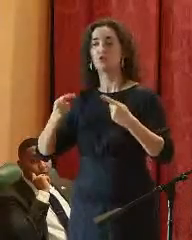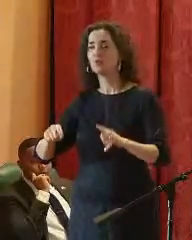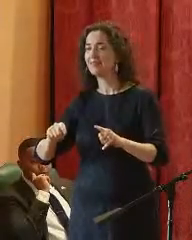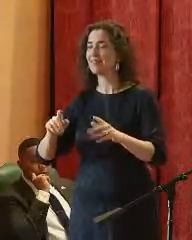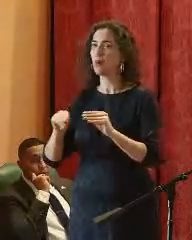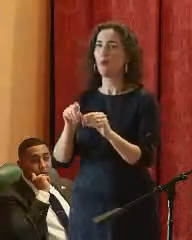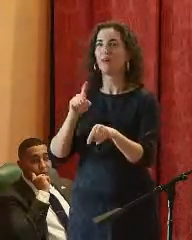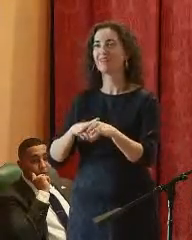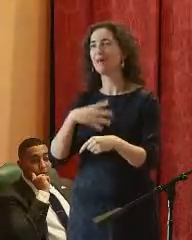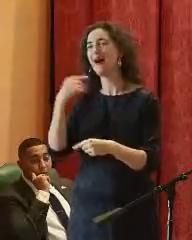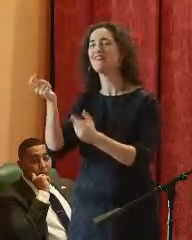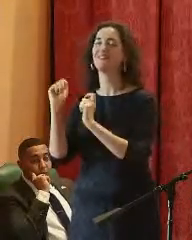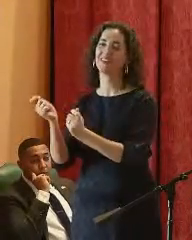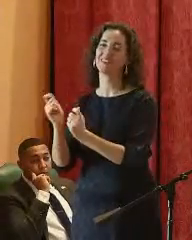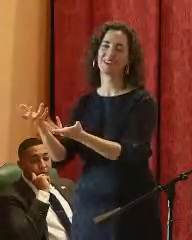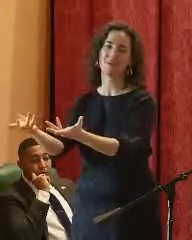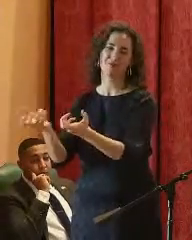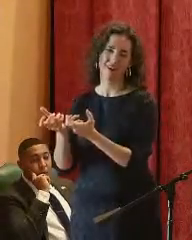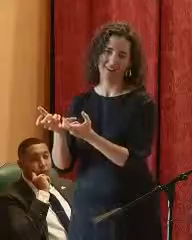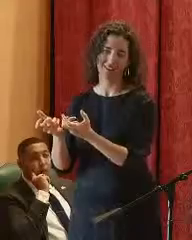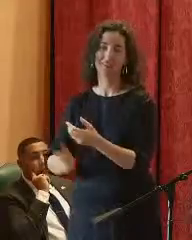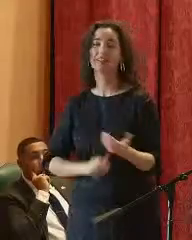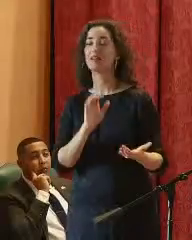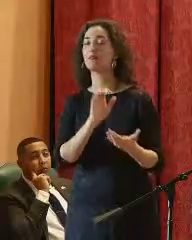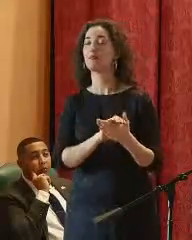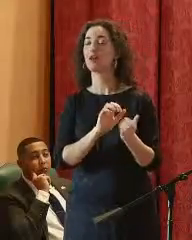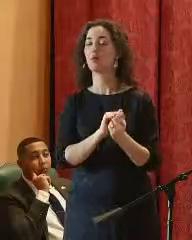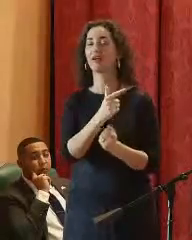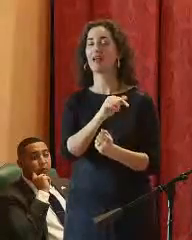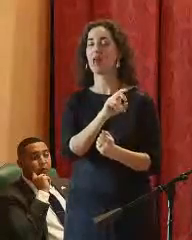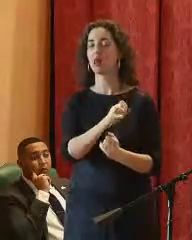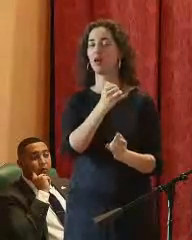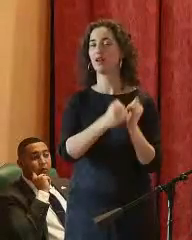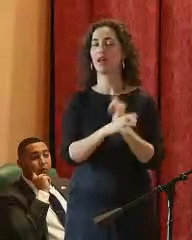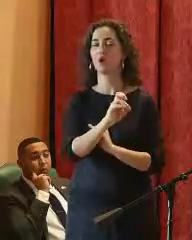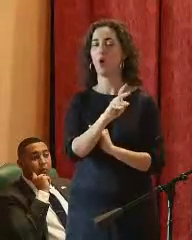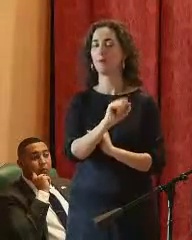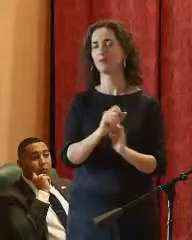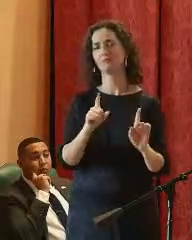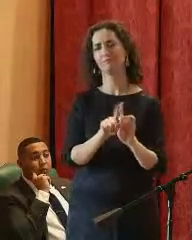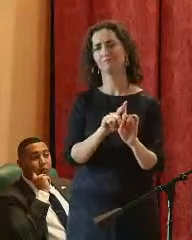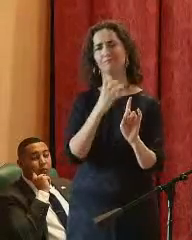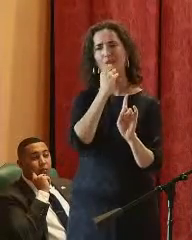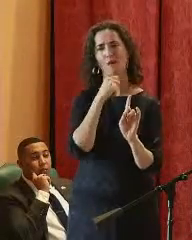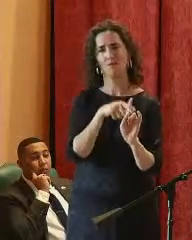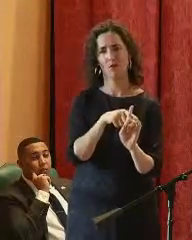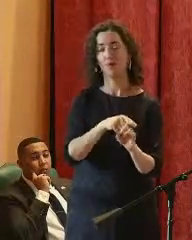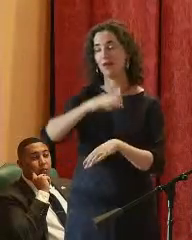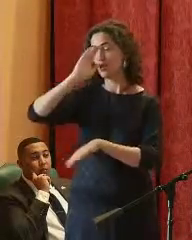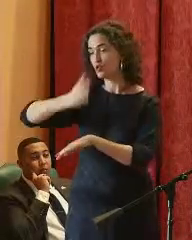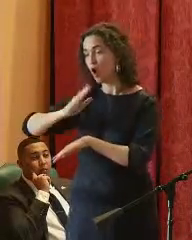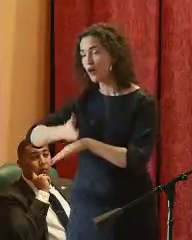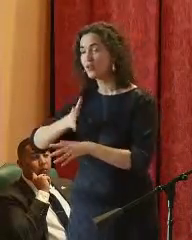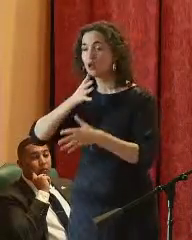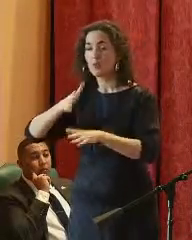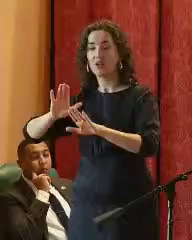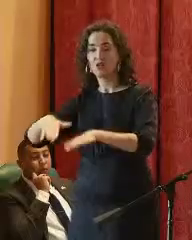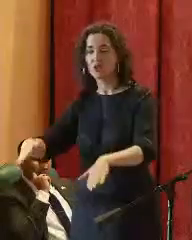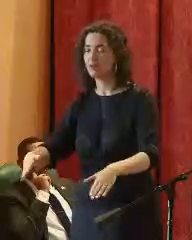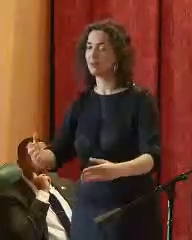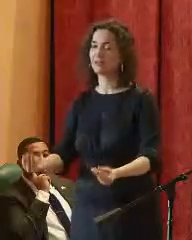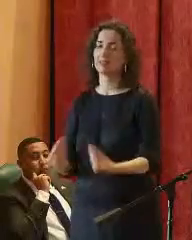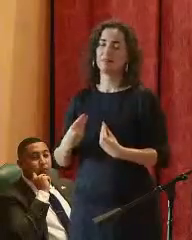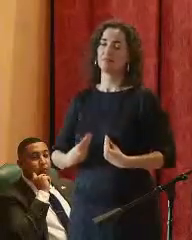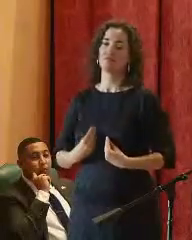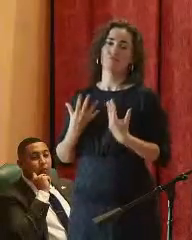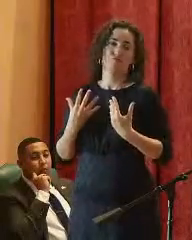to go fishing. He is married to Gail Robbins, whom he loves dearly, and his sons and his grandchildren are the light of his